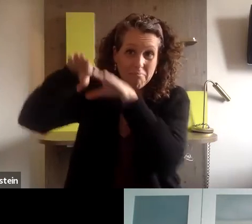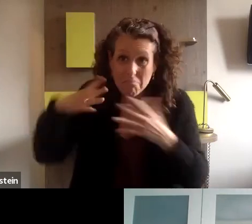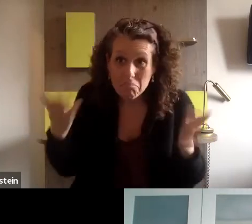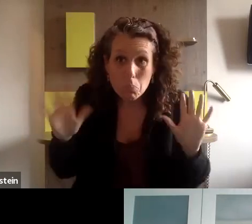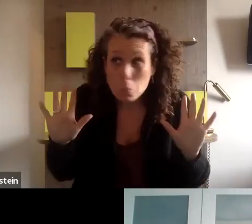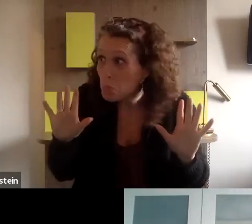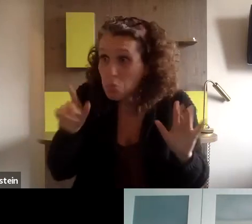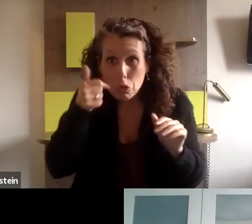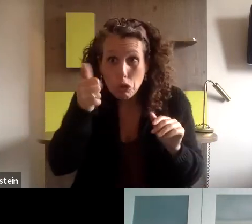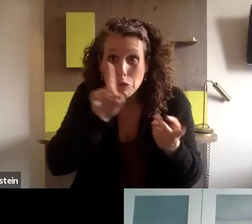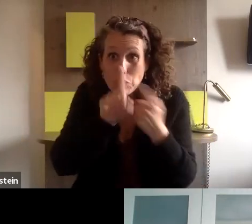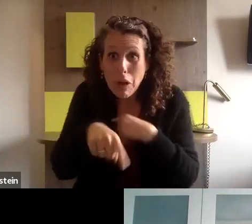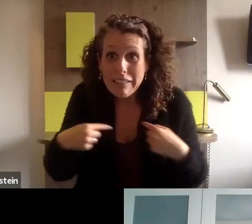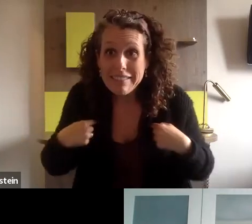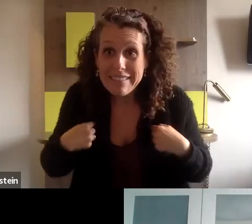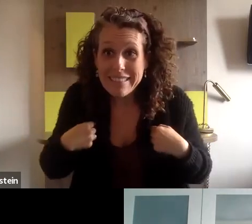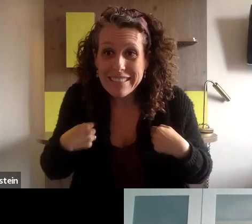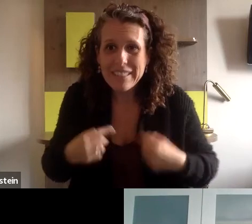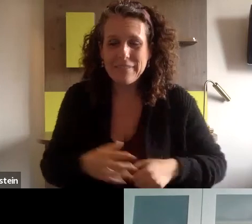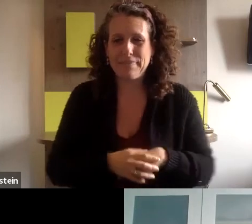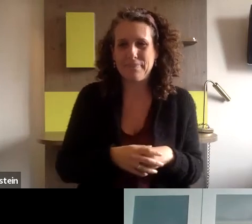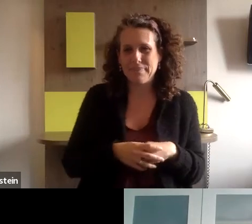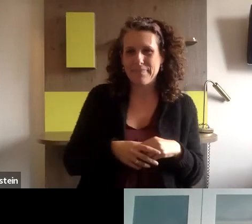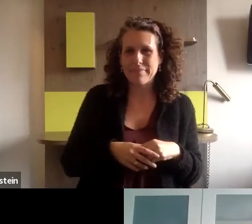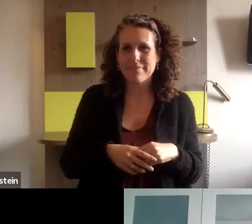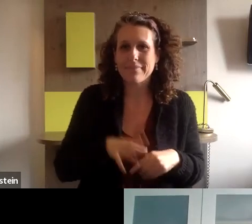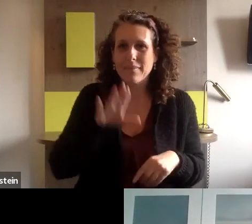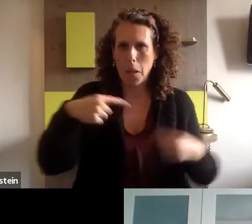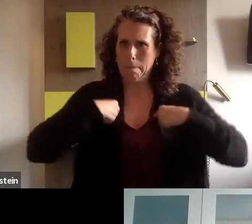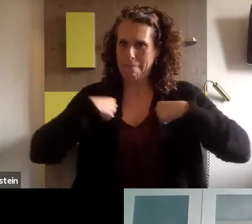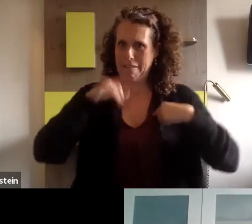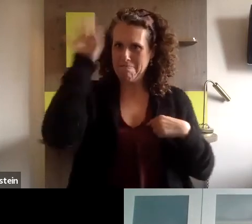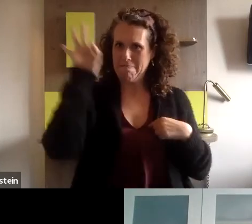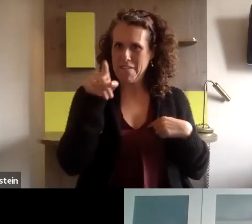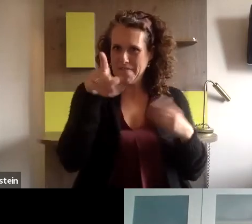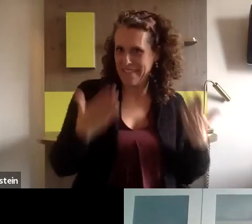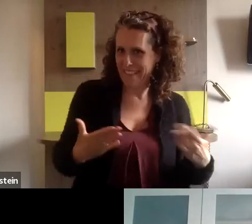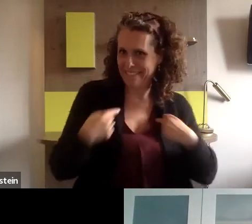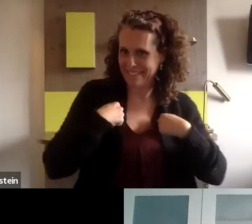sufficient? That sounds good. I was just saying, do you think that this, this is my question, so do you think that this,